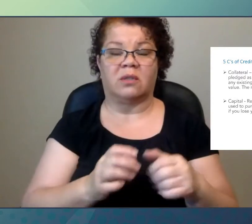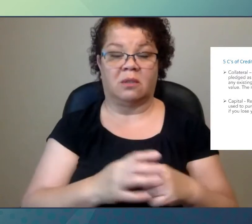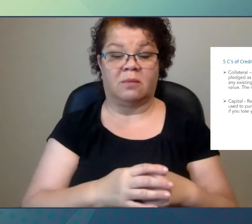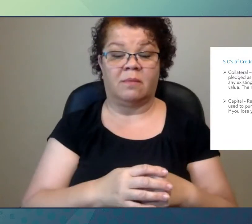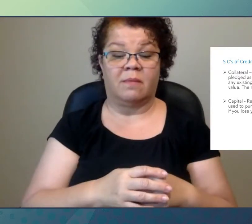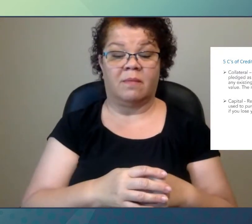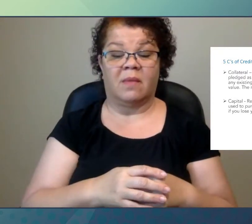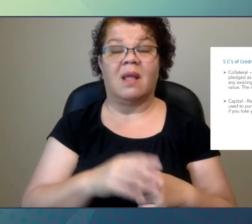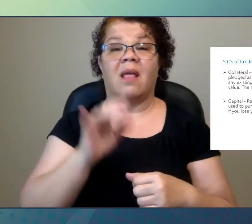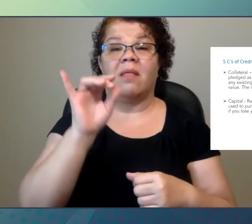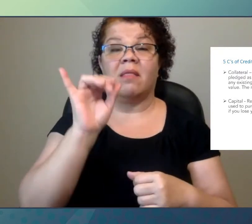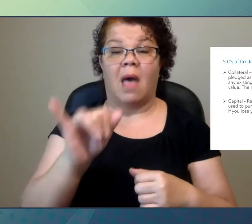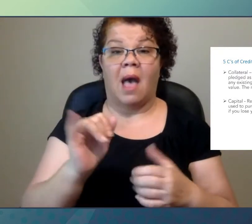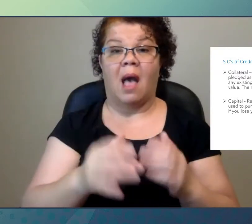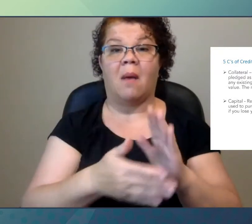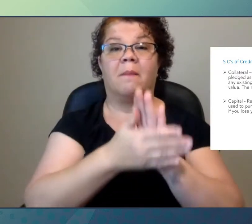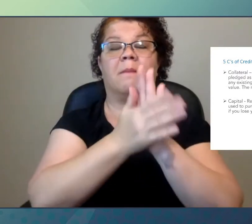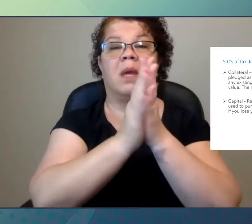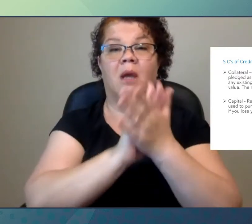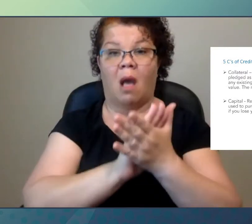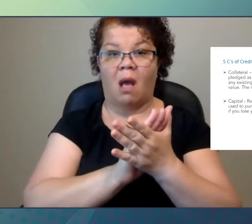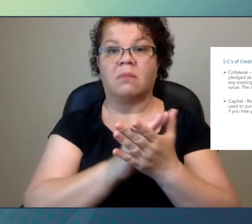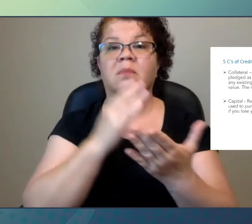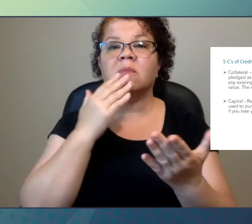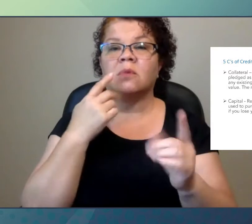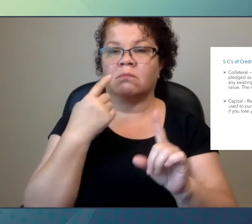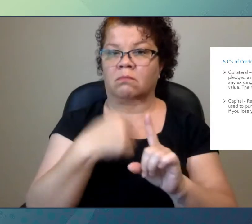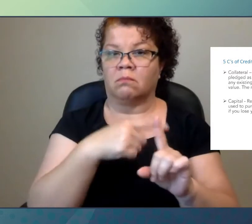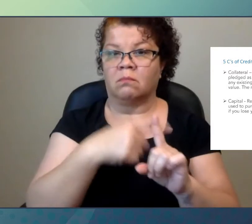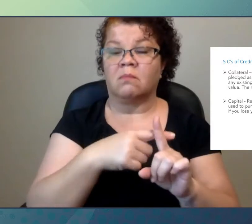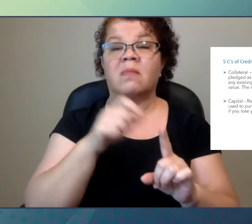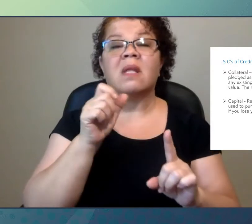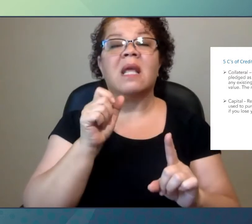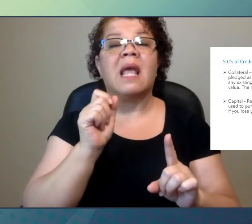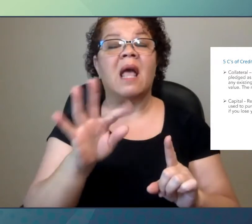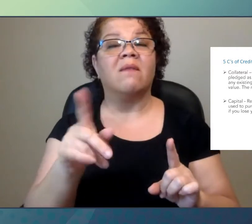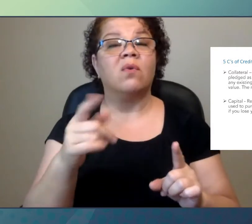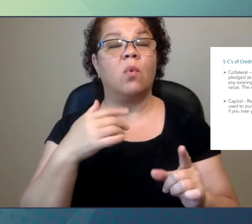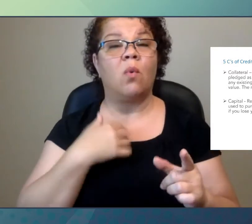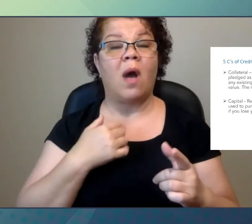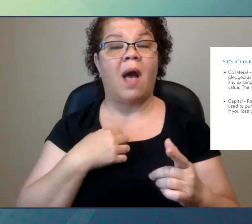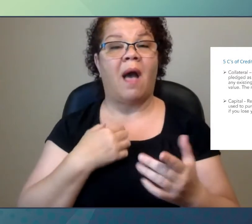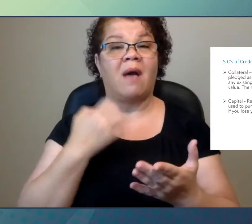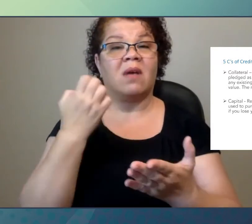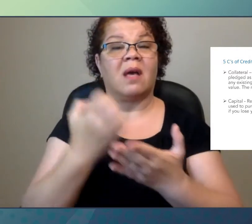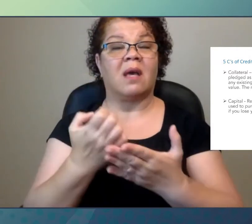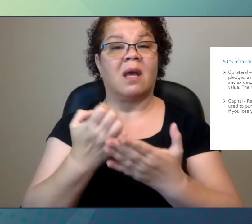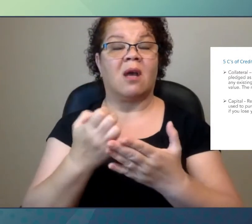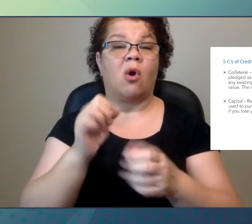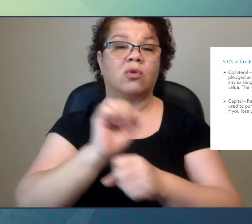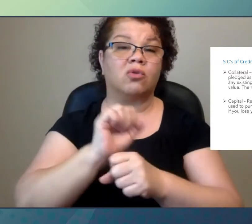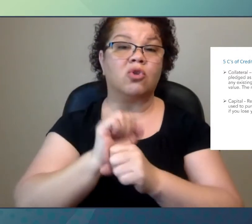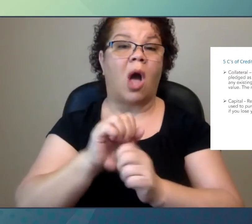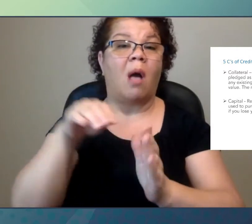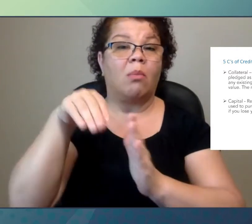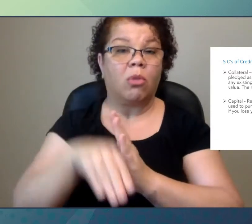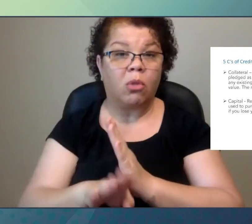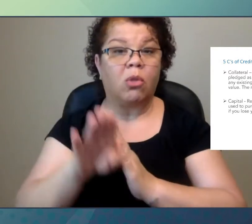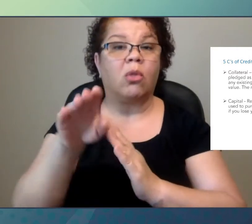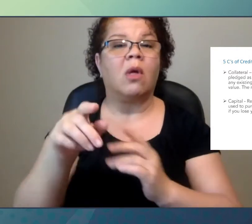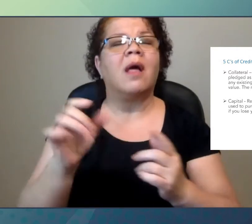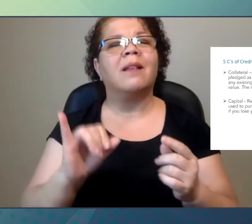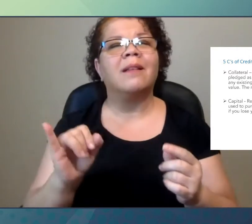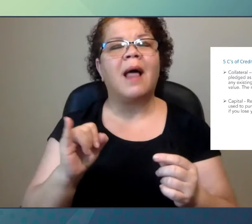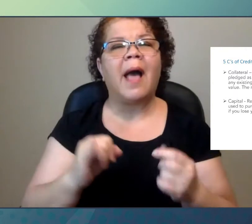that becomes handy should you have a disruption in your income, is like a little piggy bank that you use